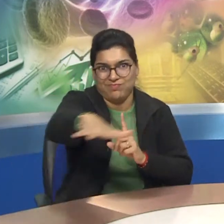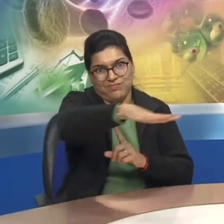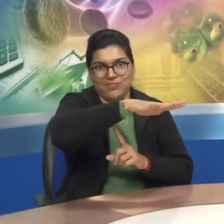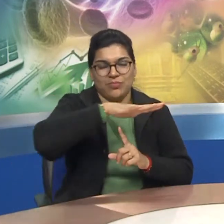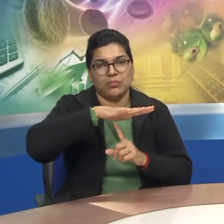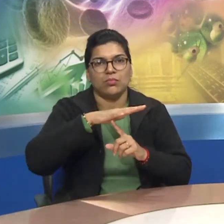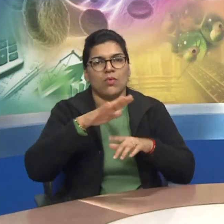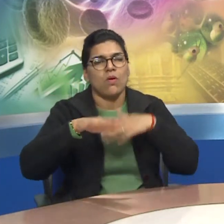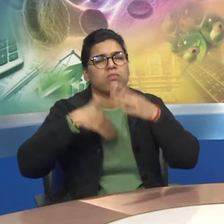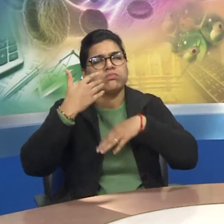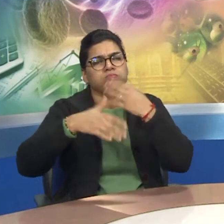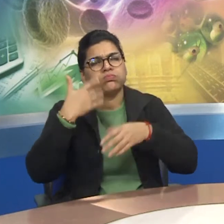renew the forest.